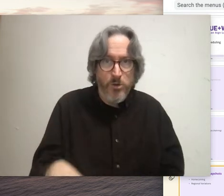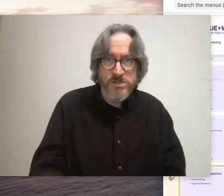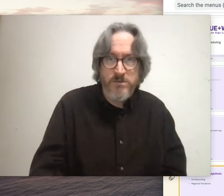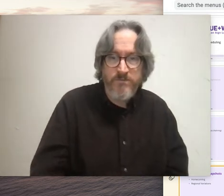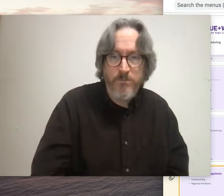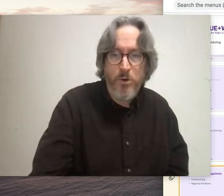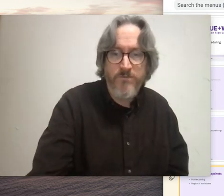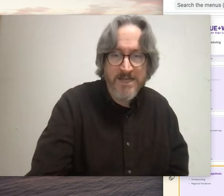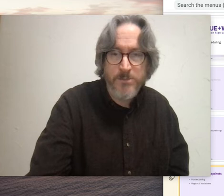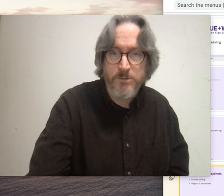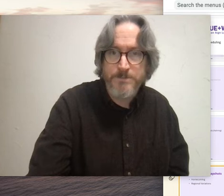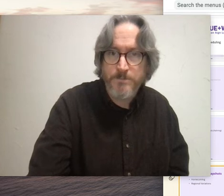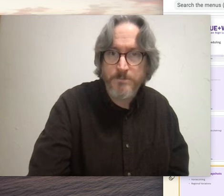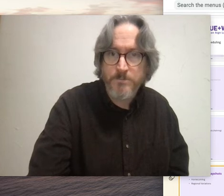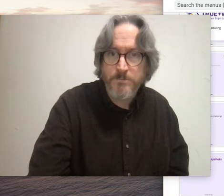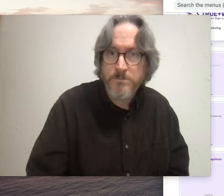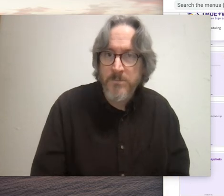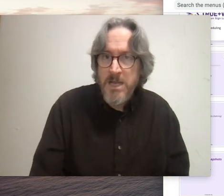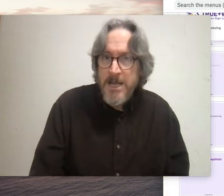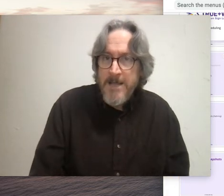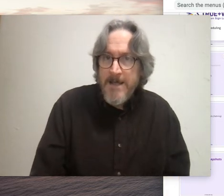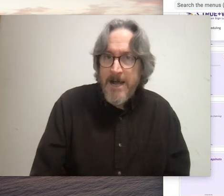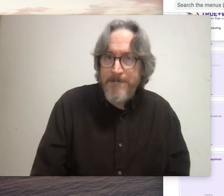can be more flexible.